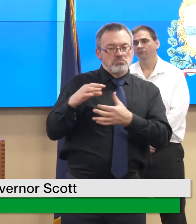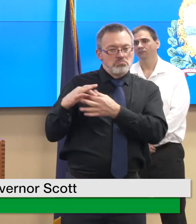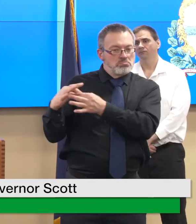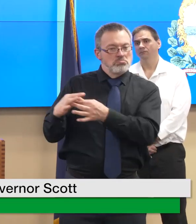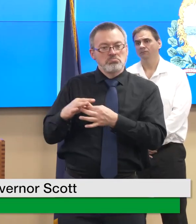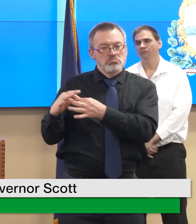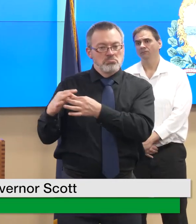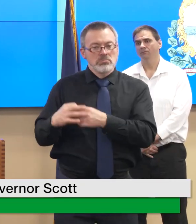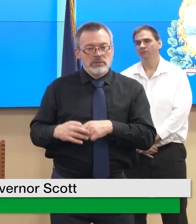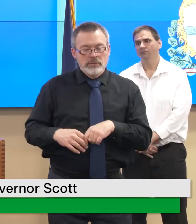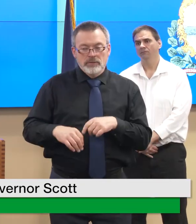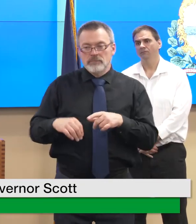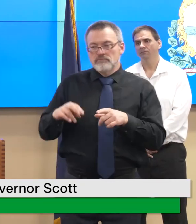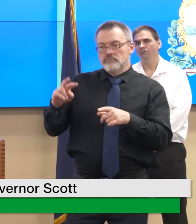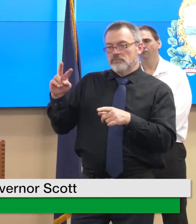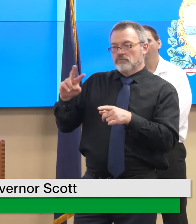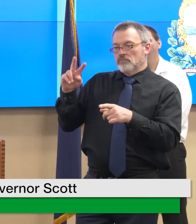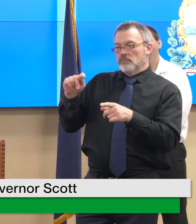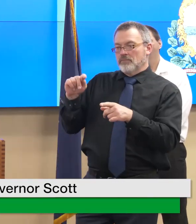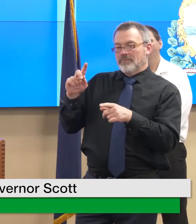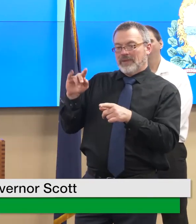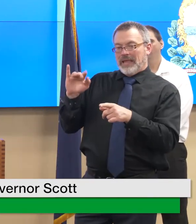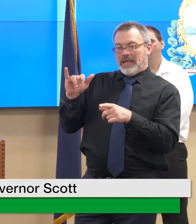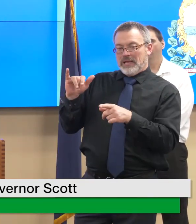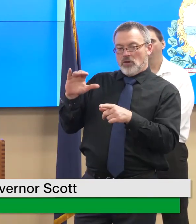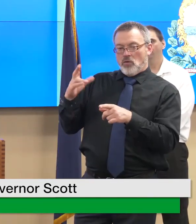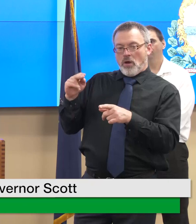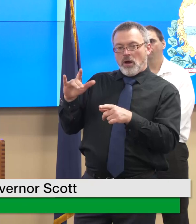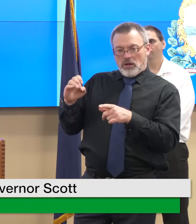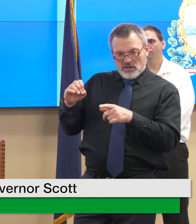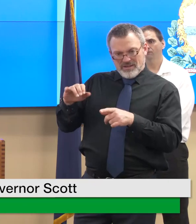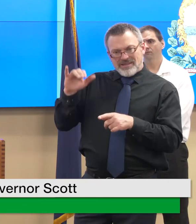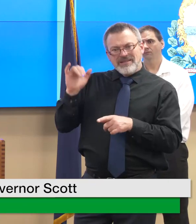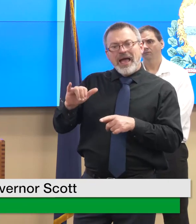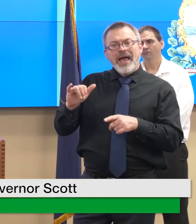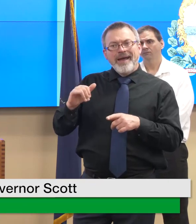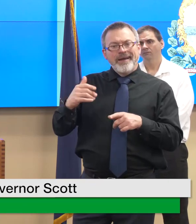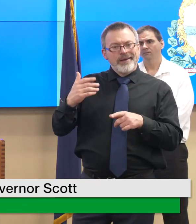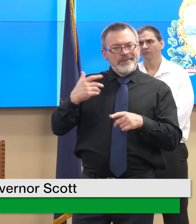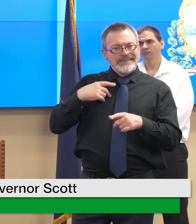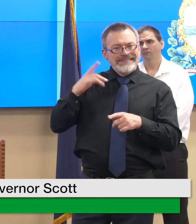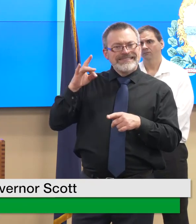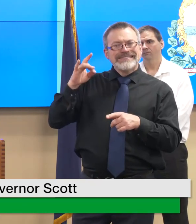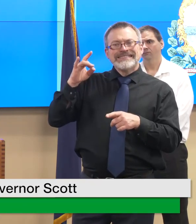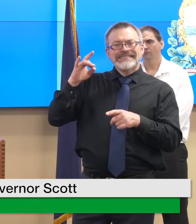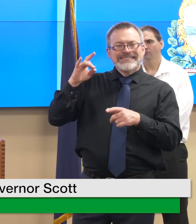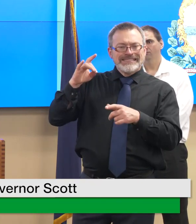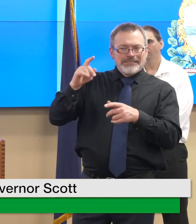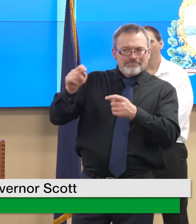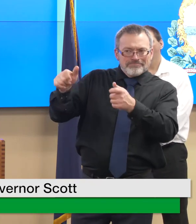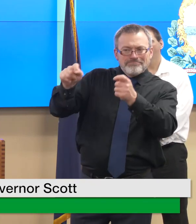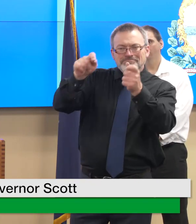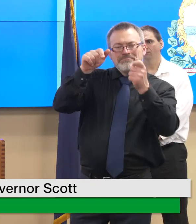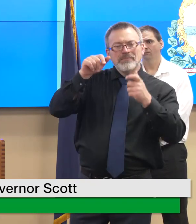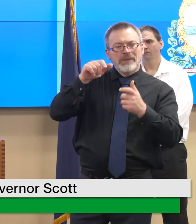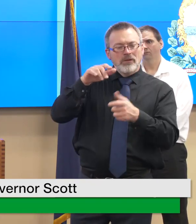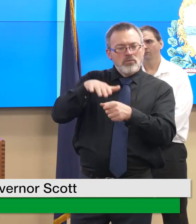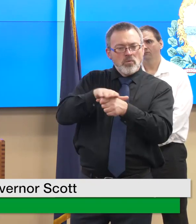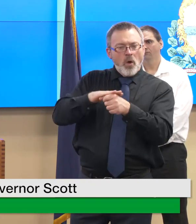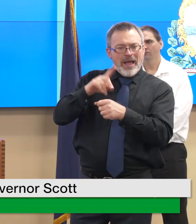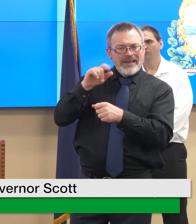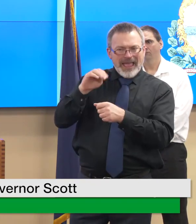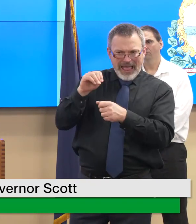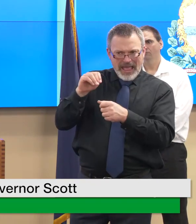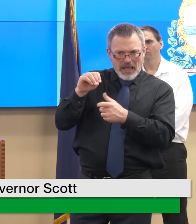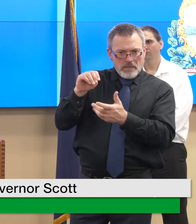has a small local dam removal program that says will reduce local flooding. I'm wondering if your administration